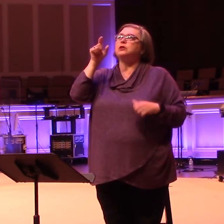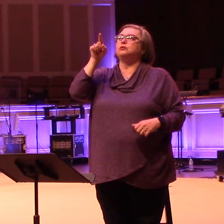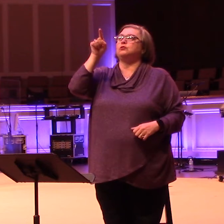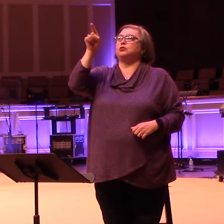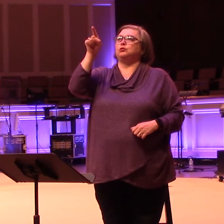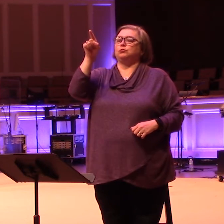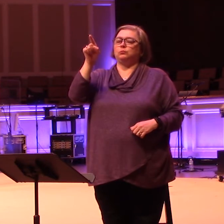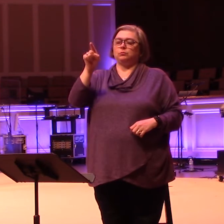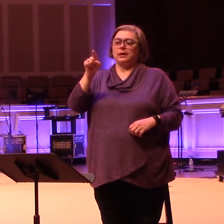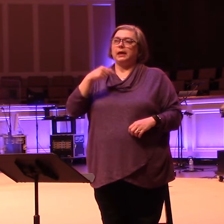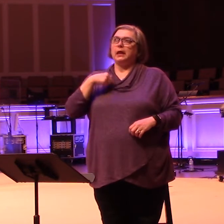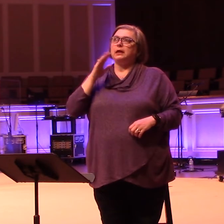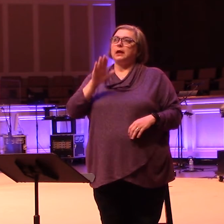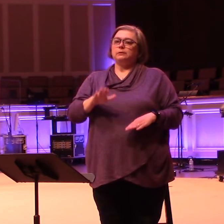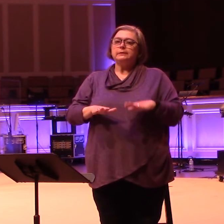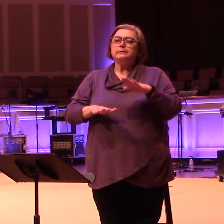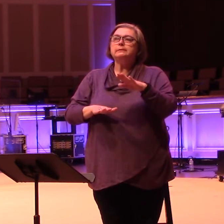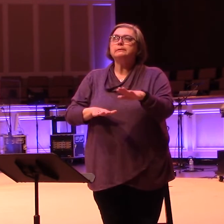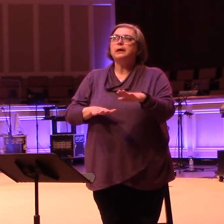and that I can step into obedience.